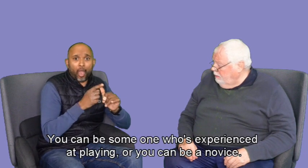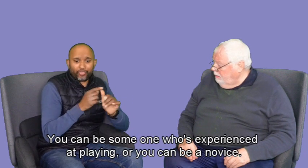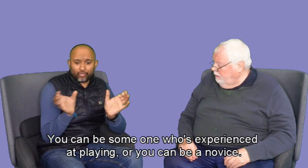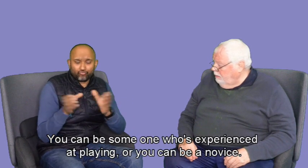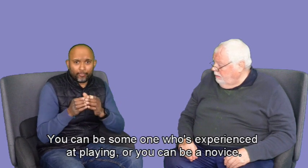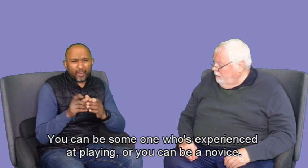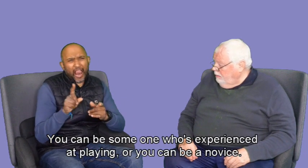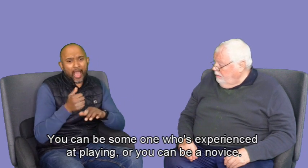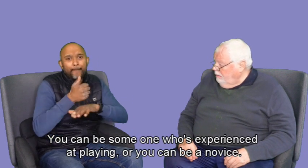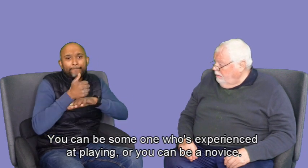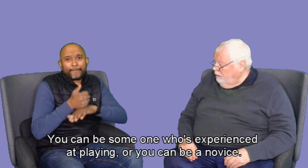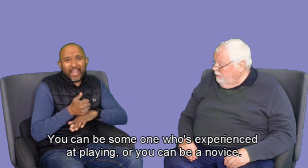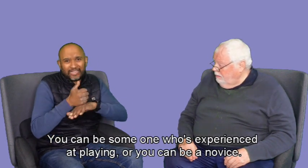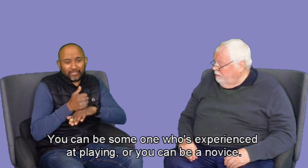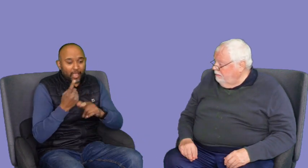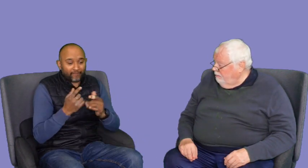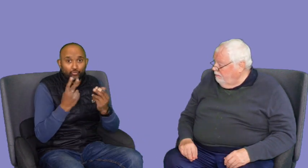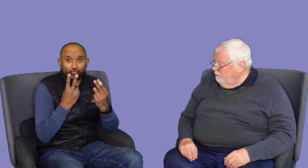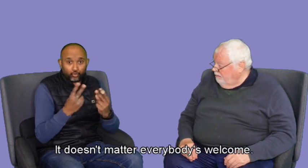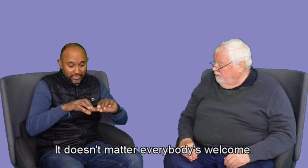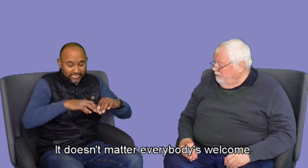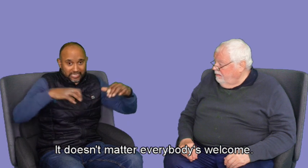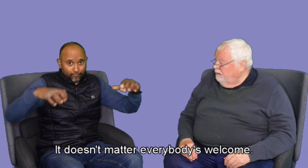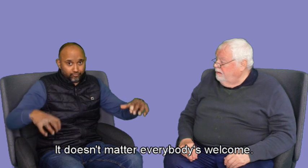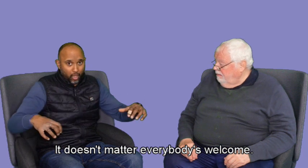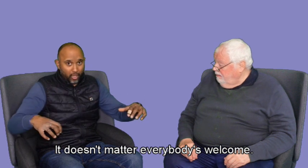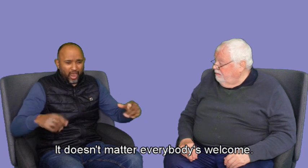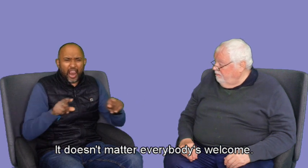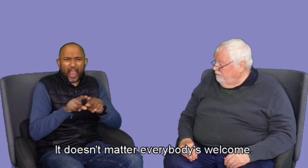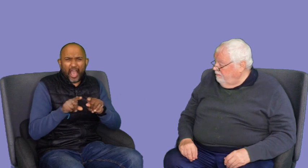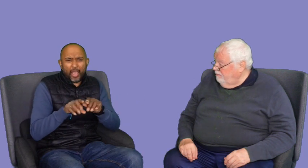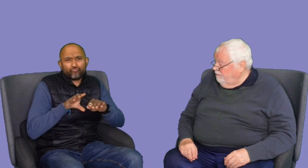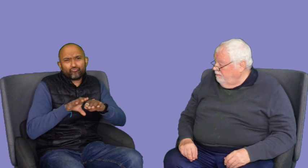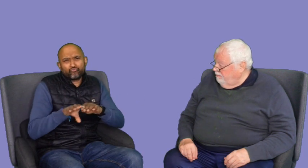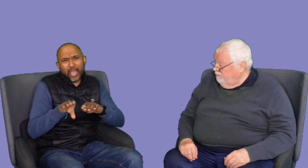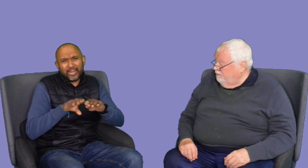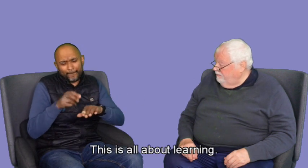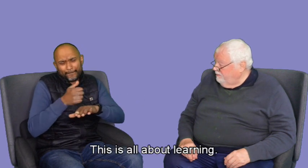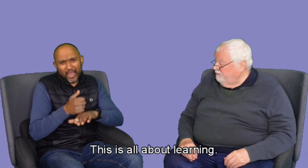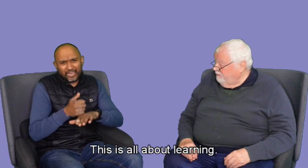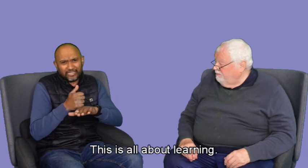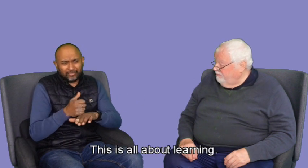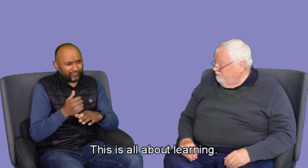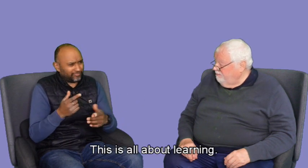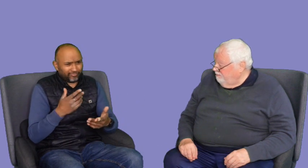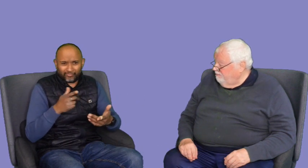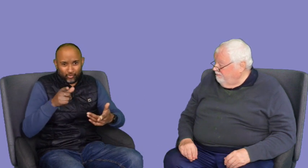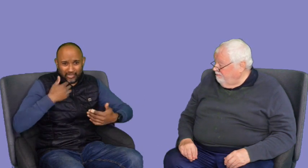experienced at playing, or you can be a novice. It doesn't matter. Everybody's welcome. This is all about learning. So if